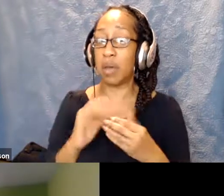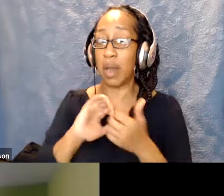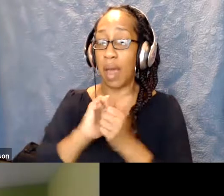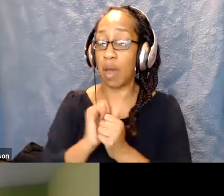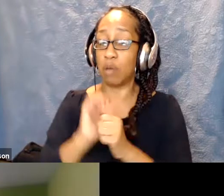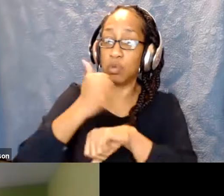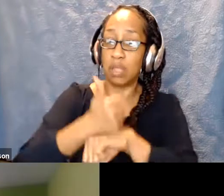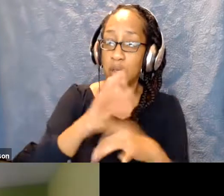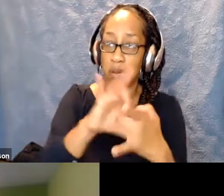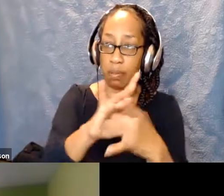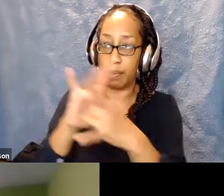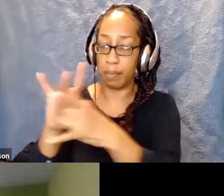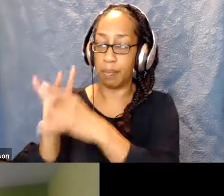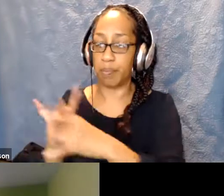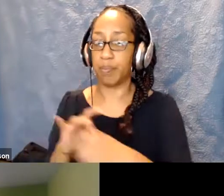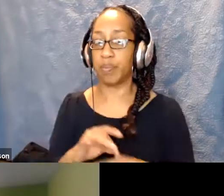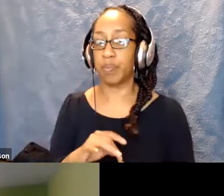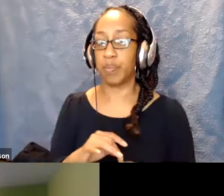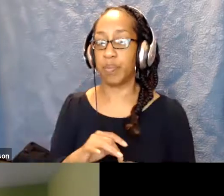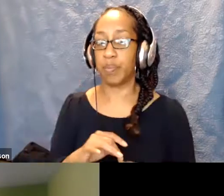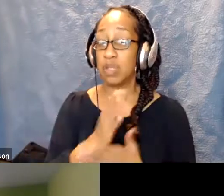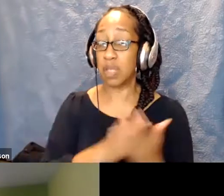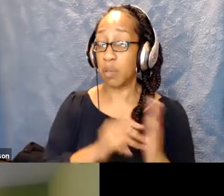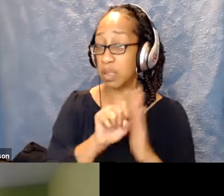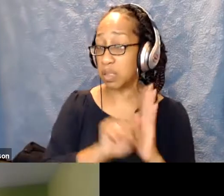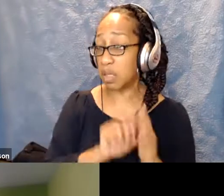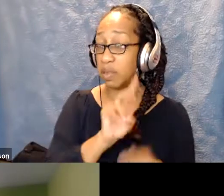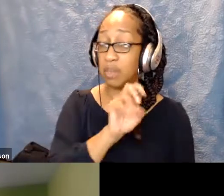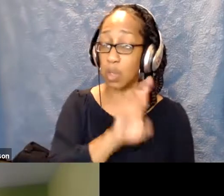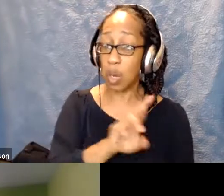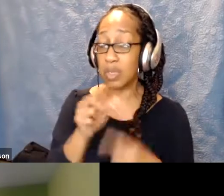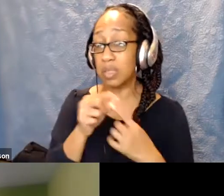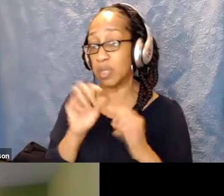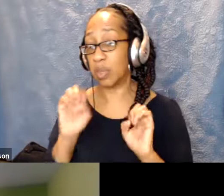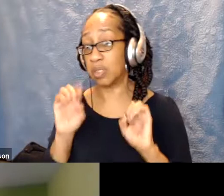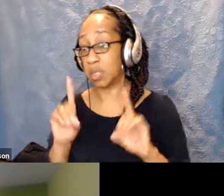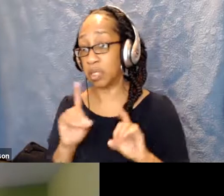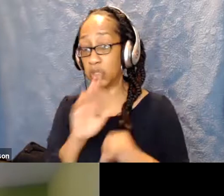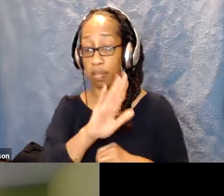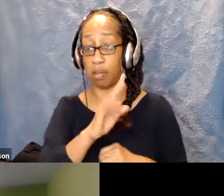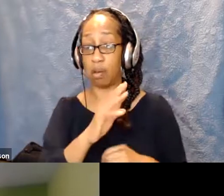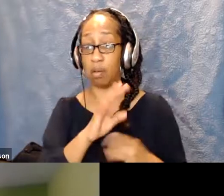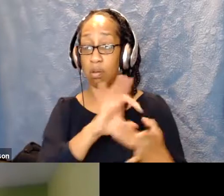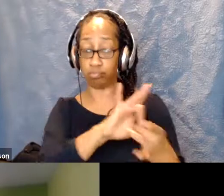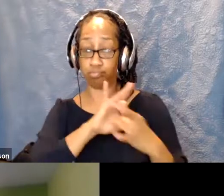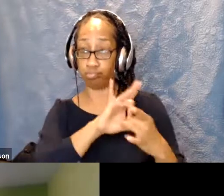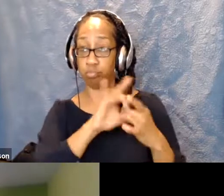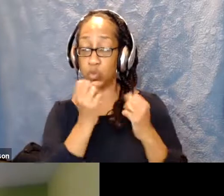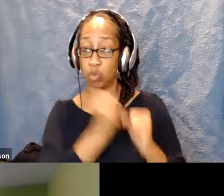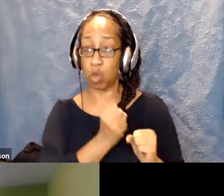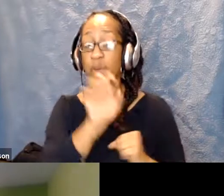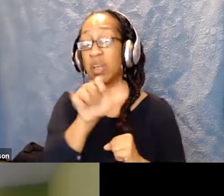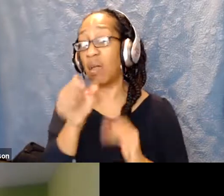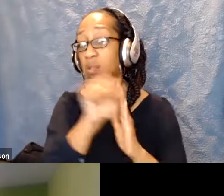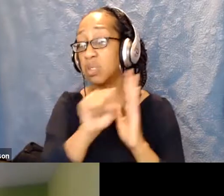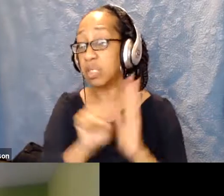special education and the VR relationship was much stronger. And in other states, the VR and independent living